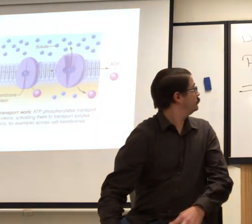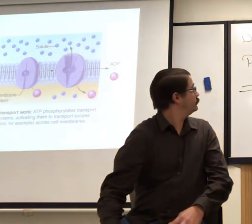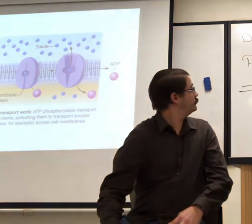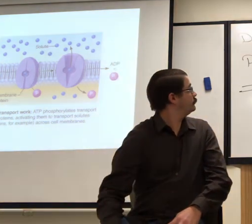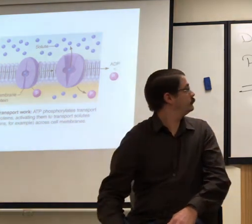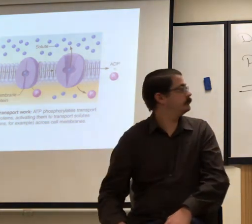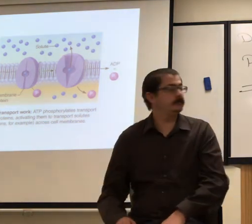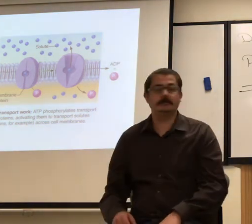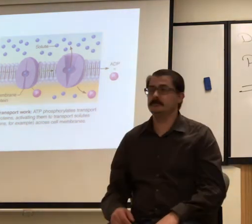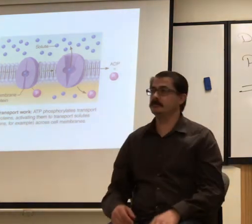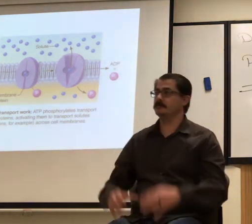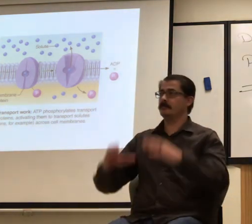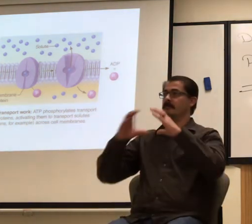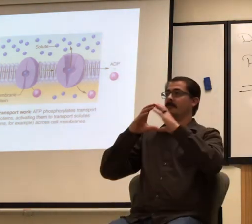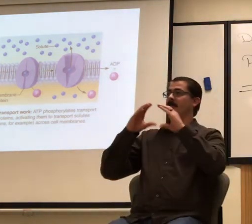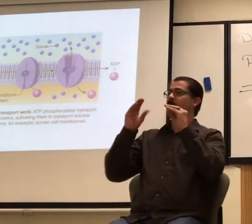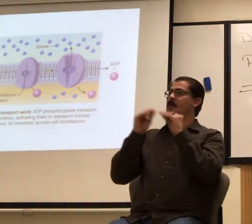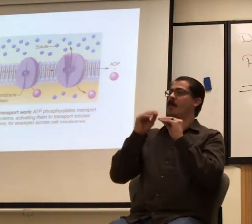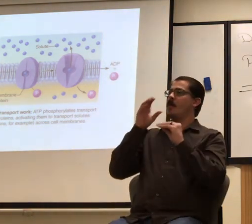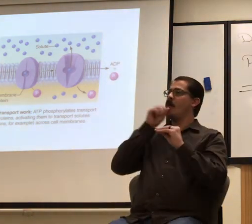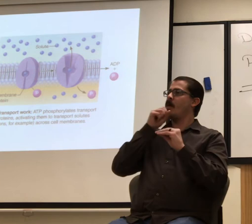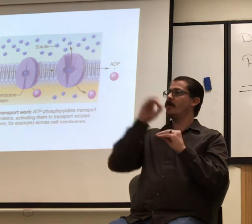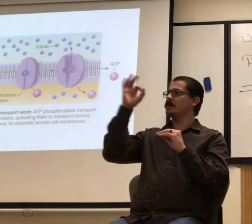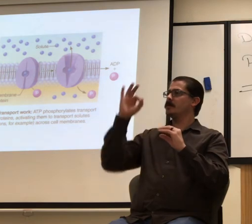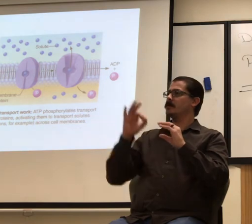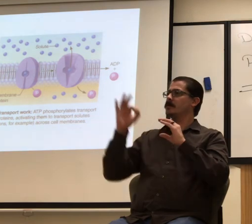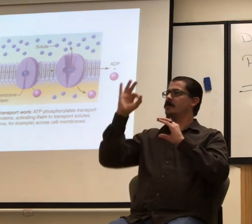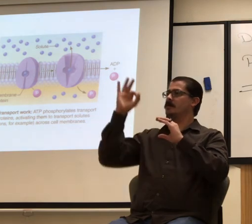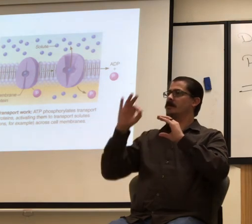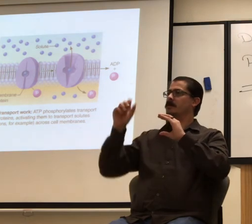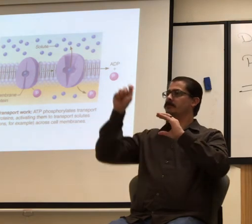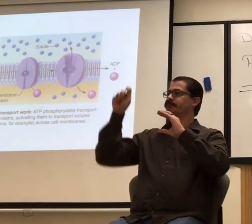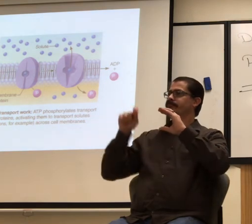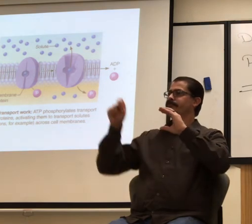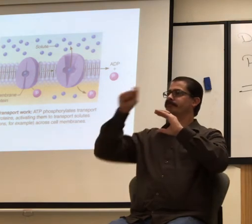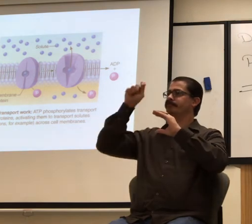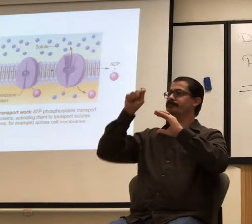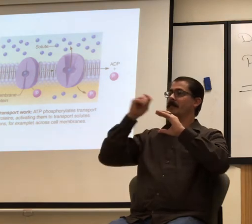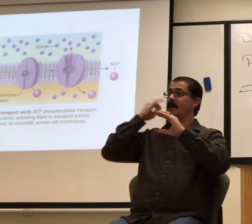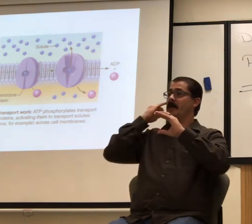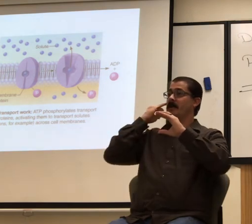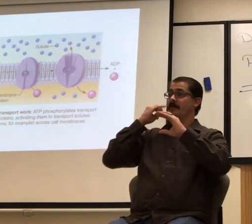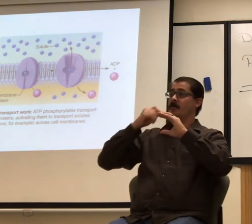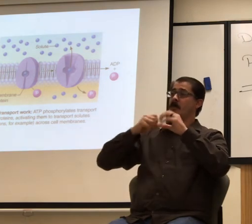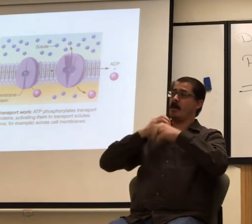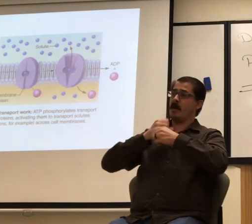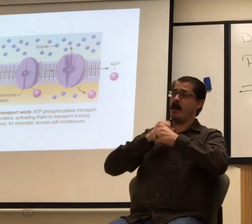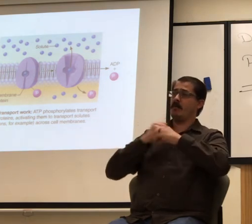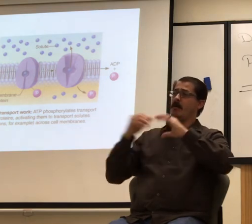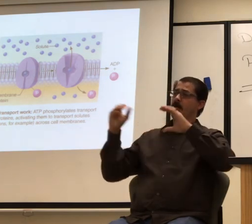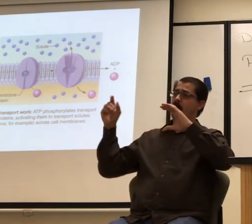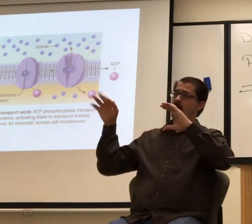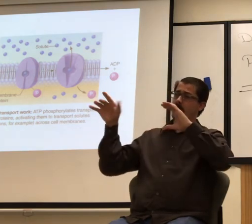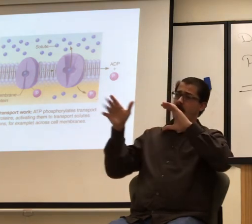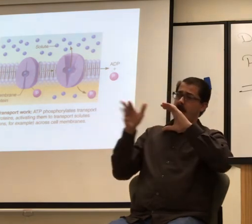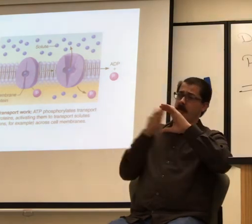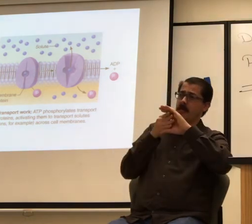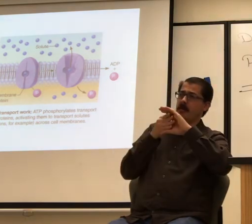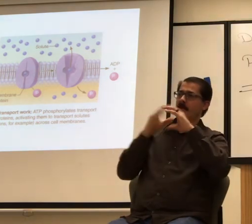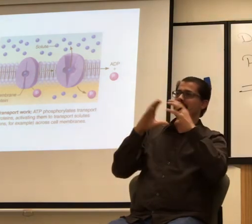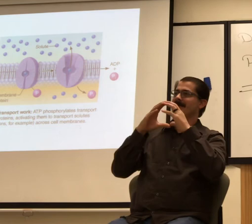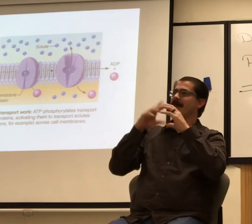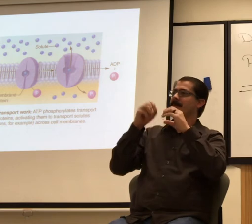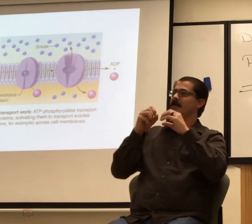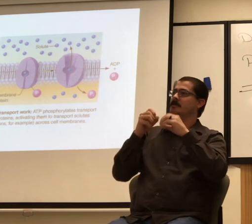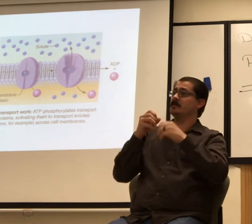There's more on the outside. Normally things go from high to low, but if you want to pump it from low to high against the gradient, the cell needs